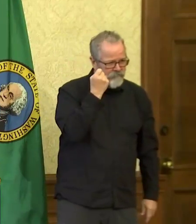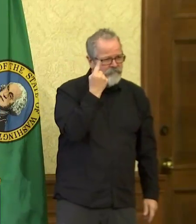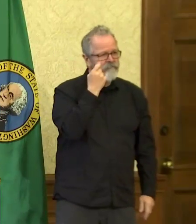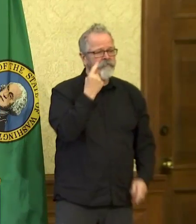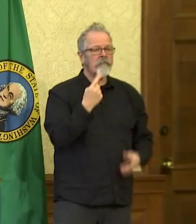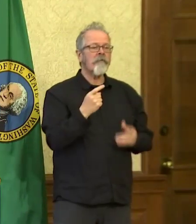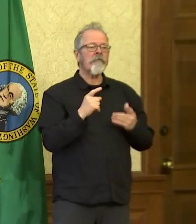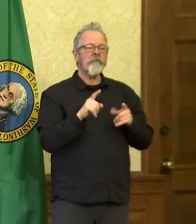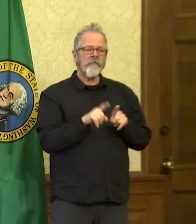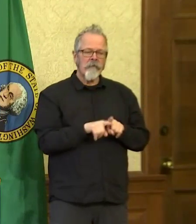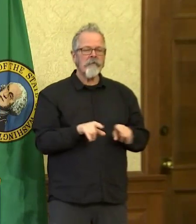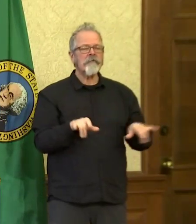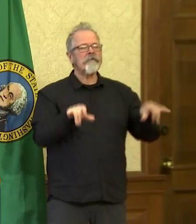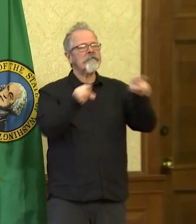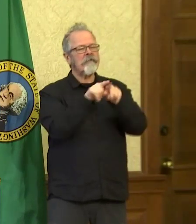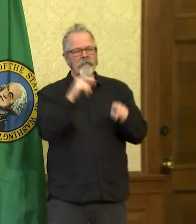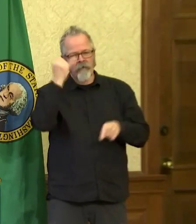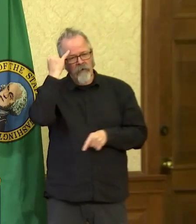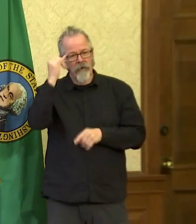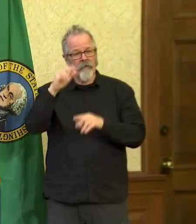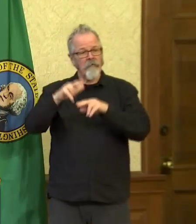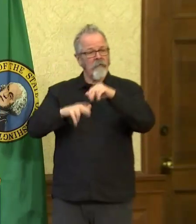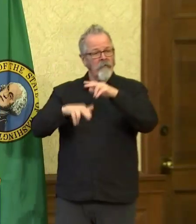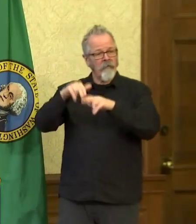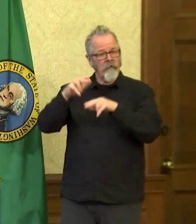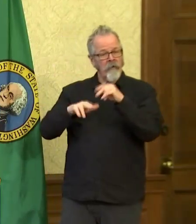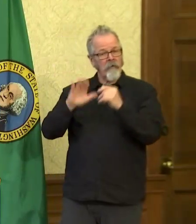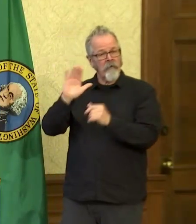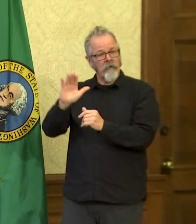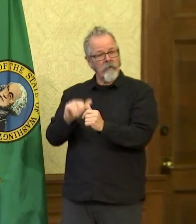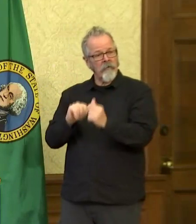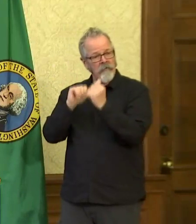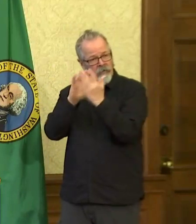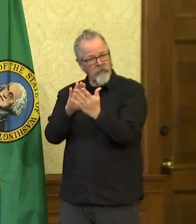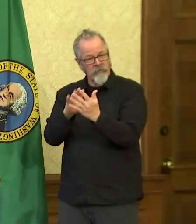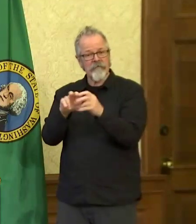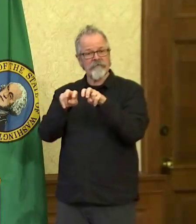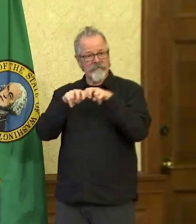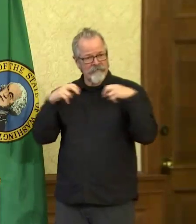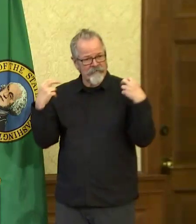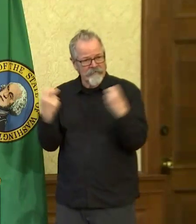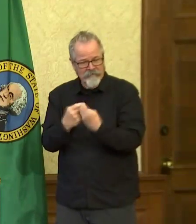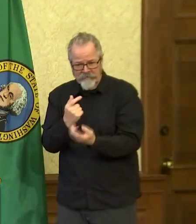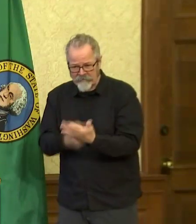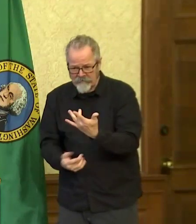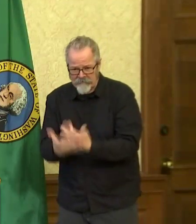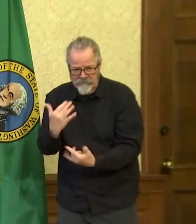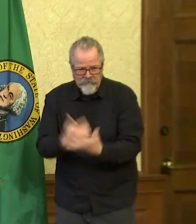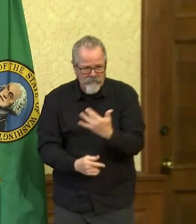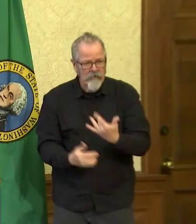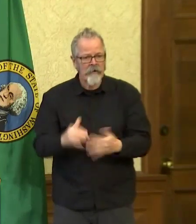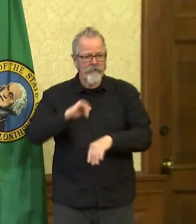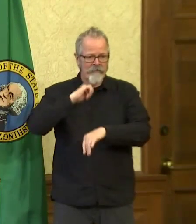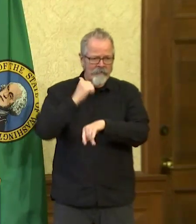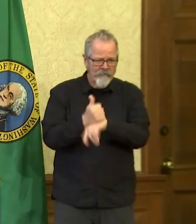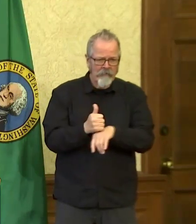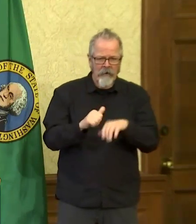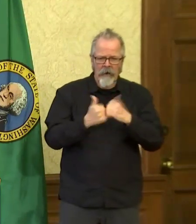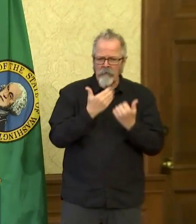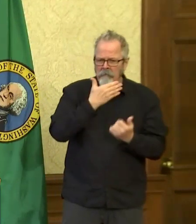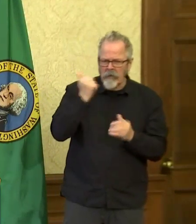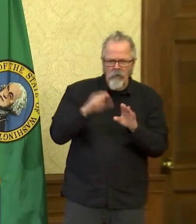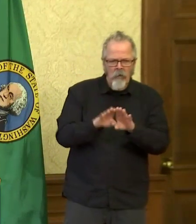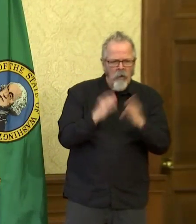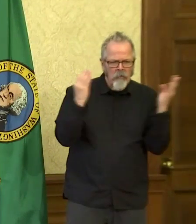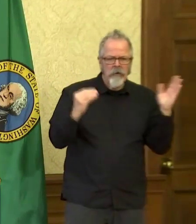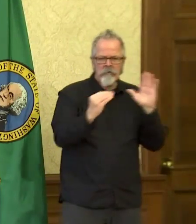prepare for that, to build the protocols that are necessary to go back safely when we can. But we're going to make that decision based on